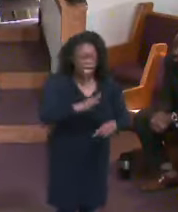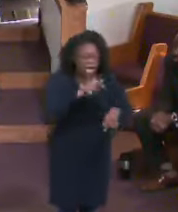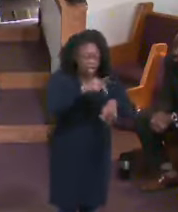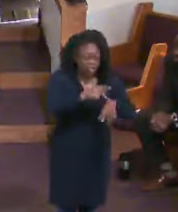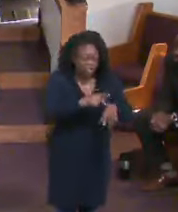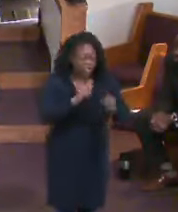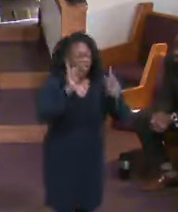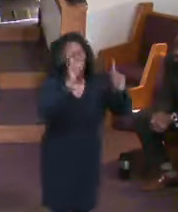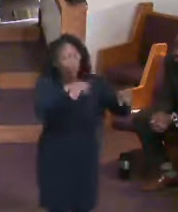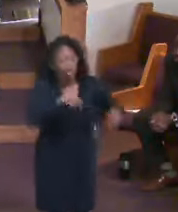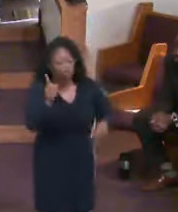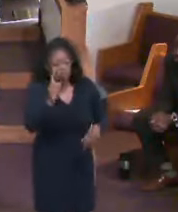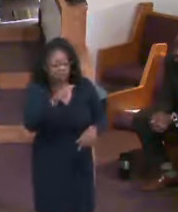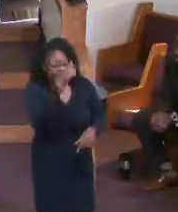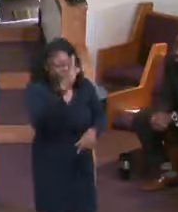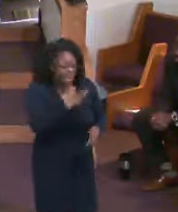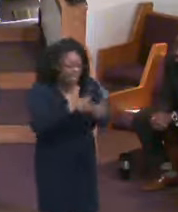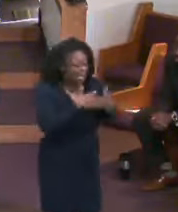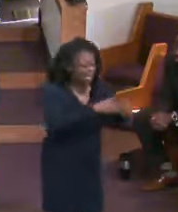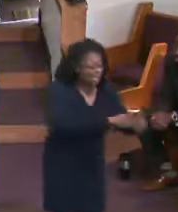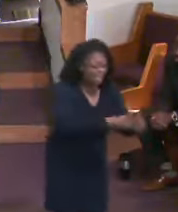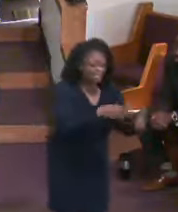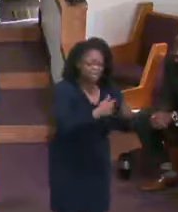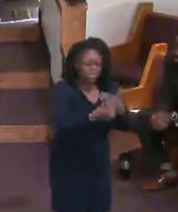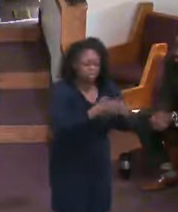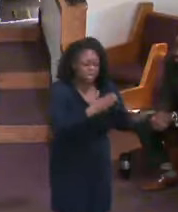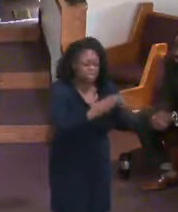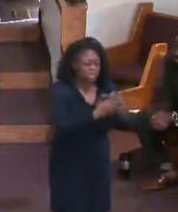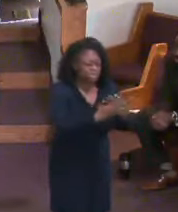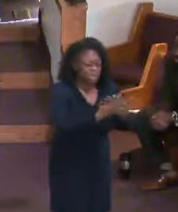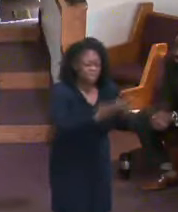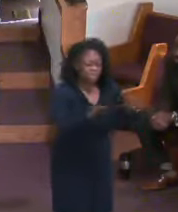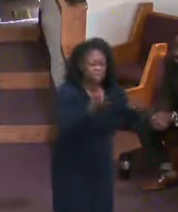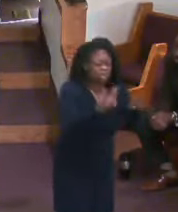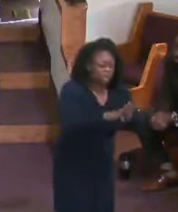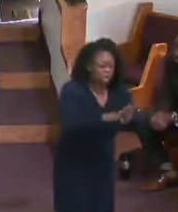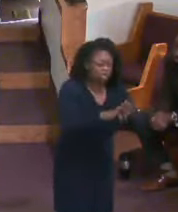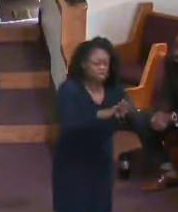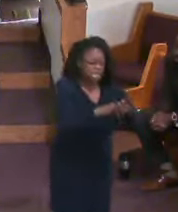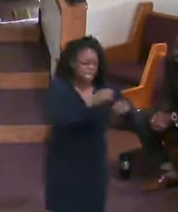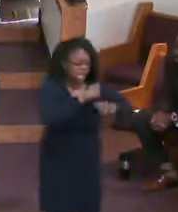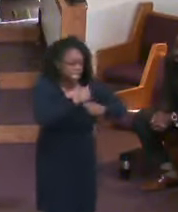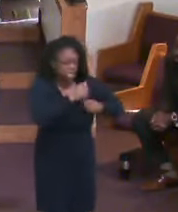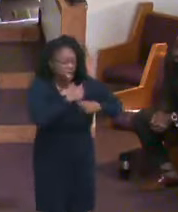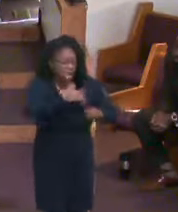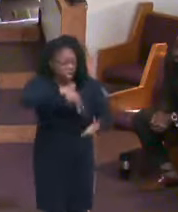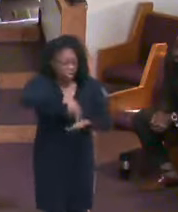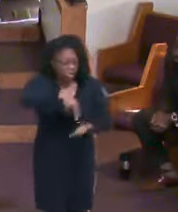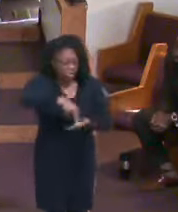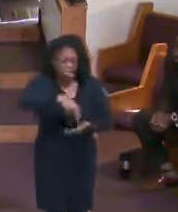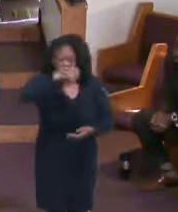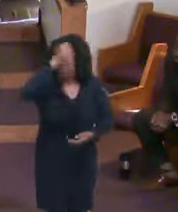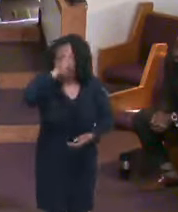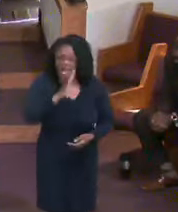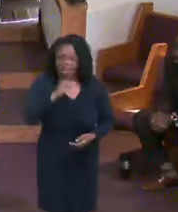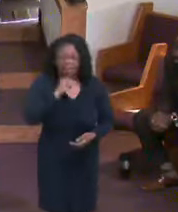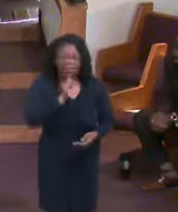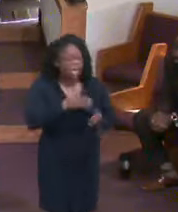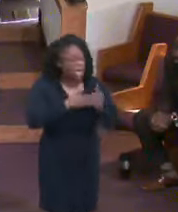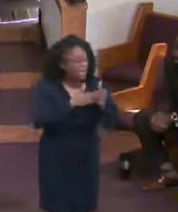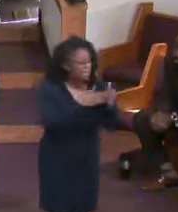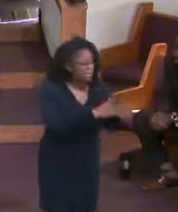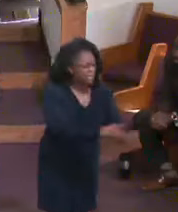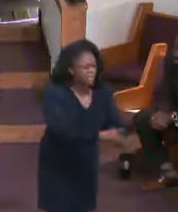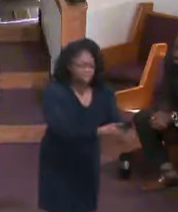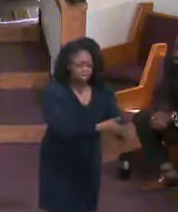led him, even though the gates were closed and the guards were at their post. Let me say this. God will not lead you